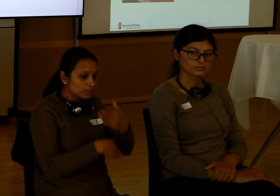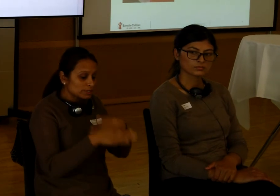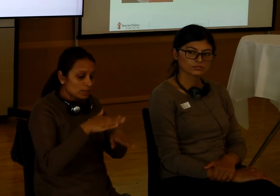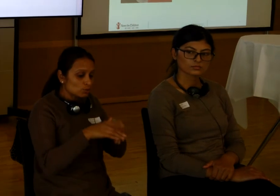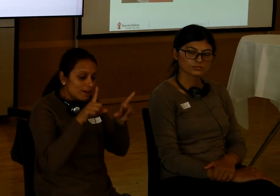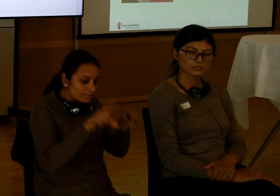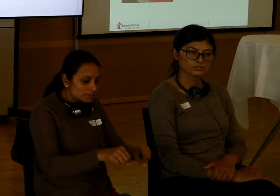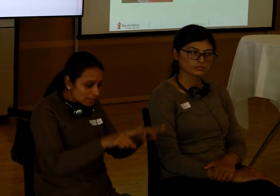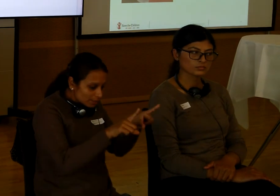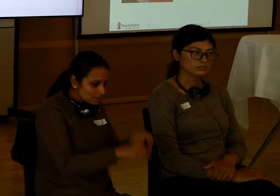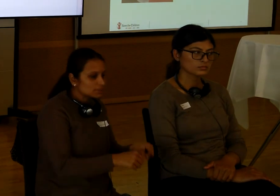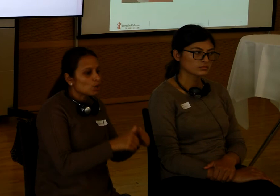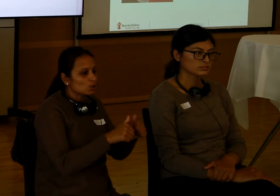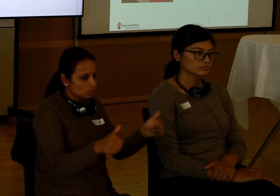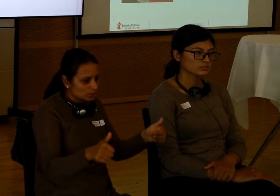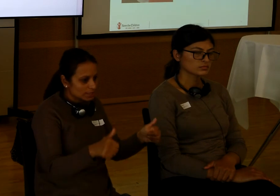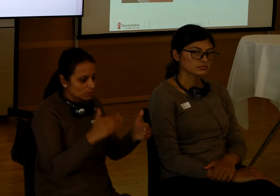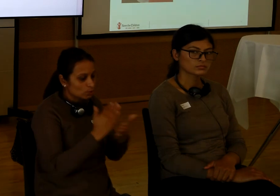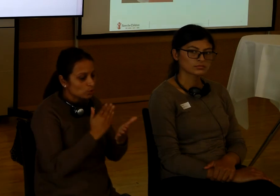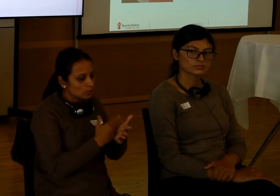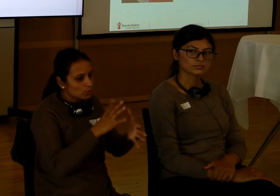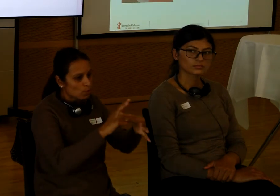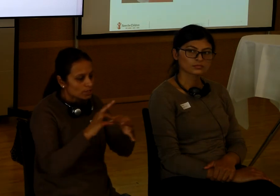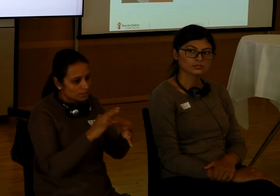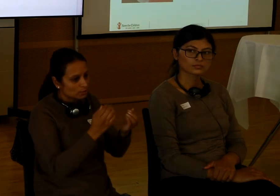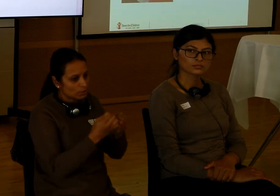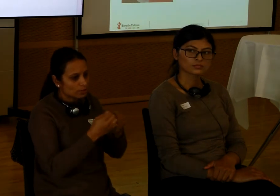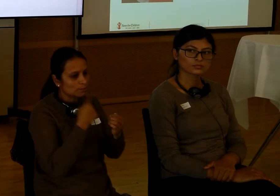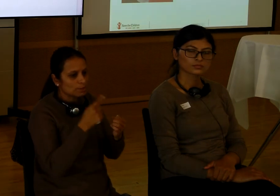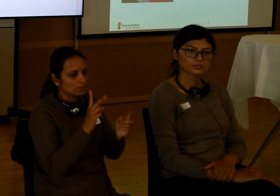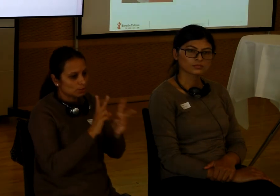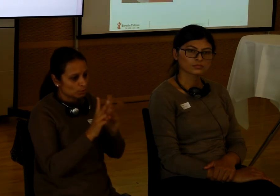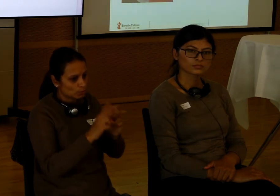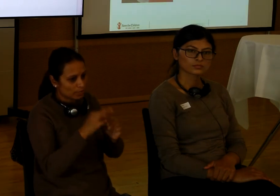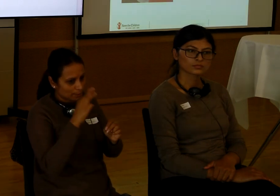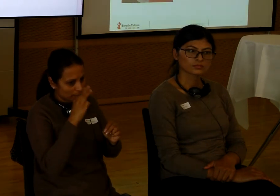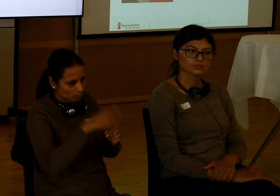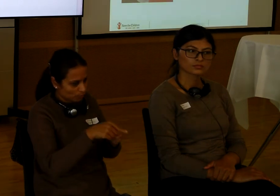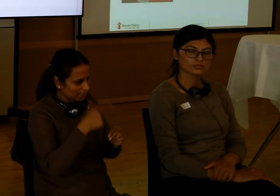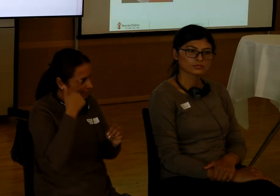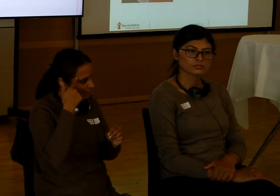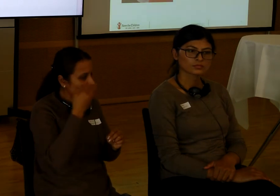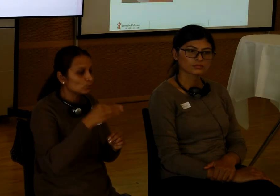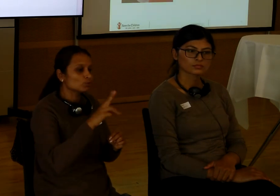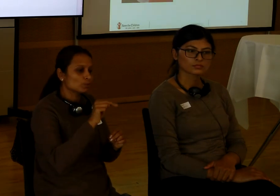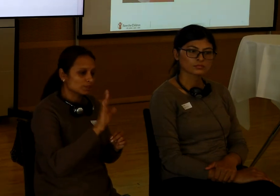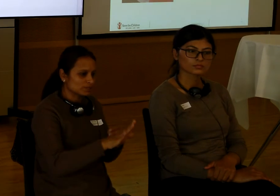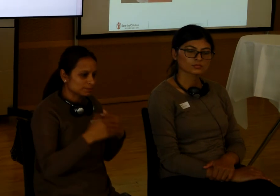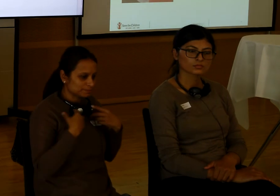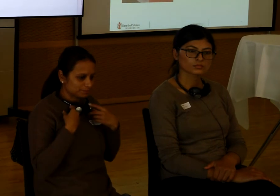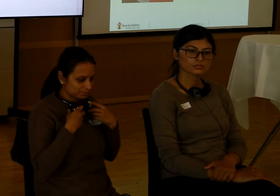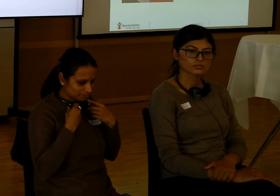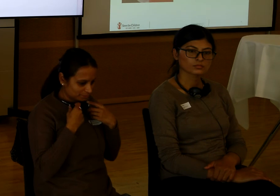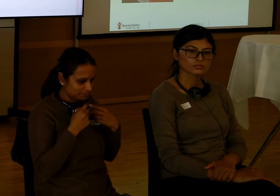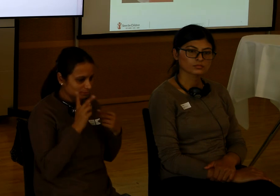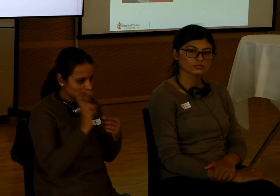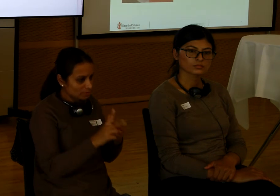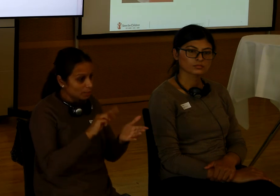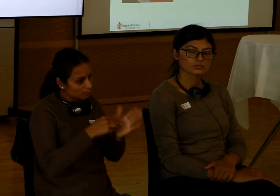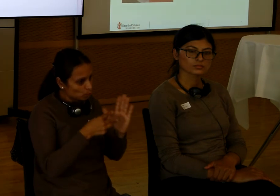in an integrated and coordinated manner. Therefore, the project has piloted